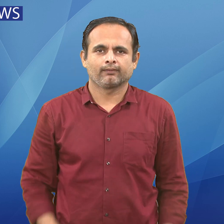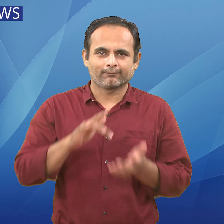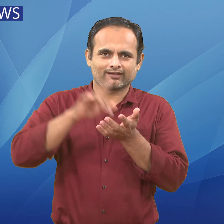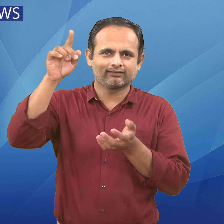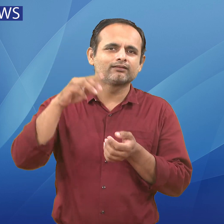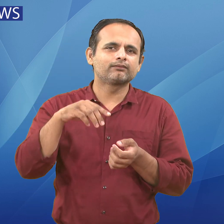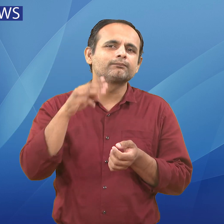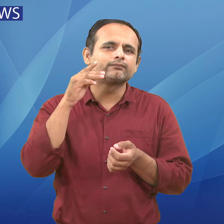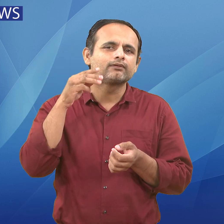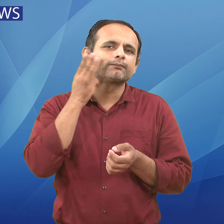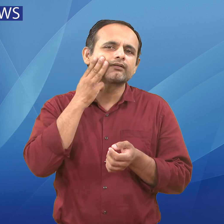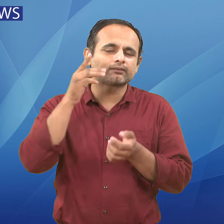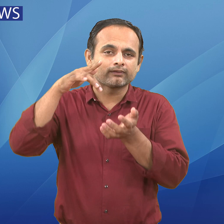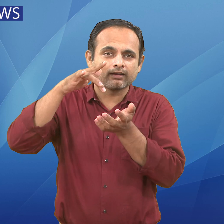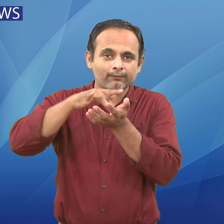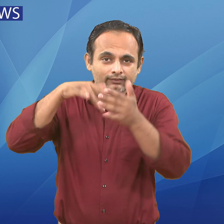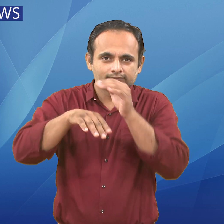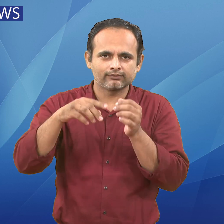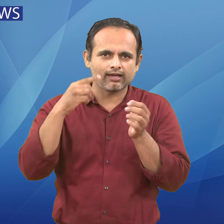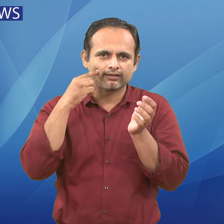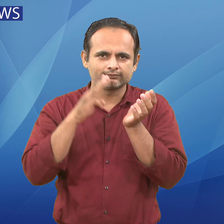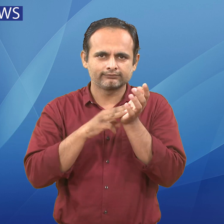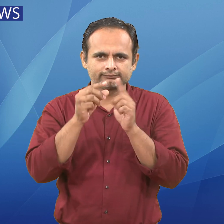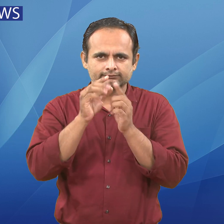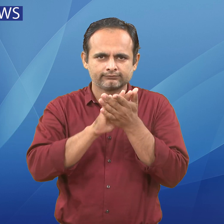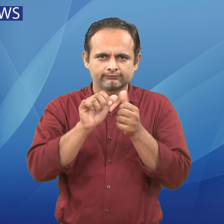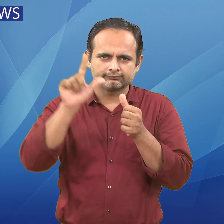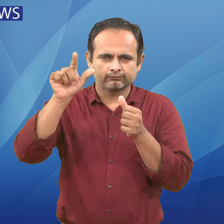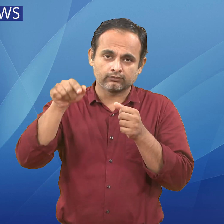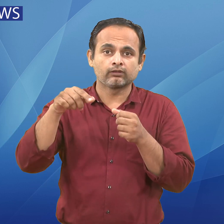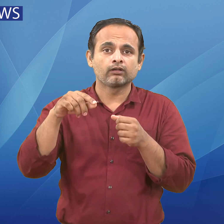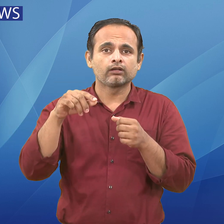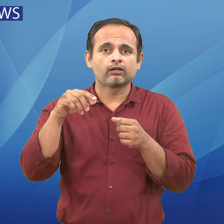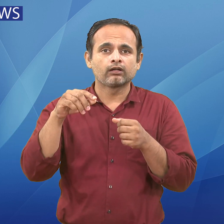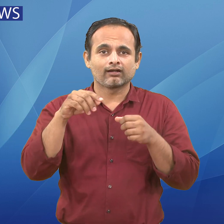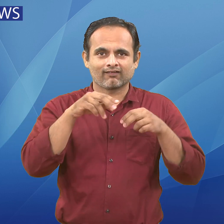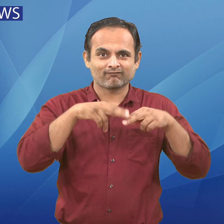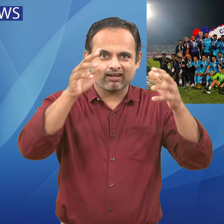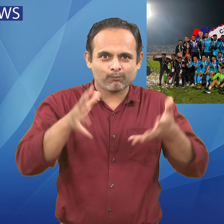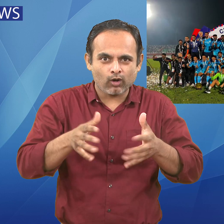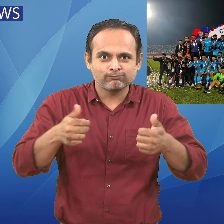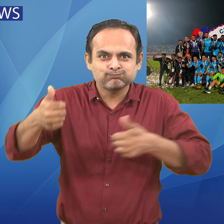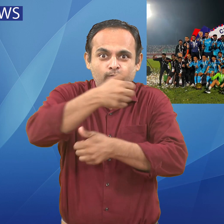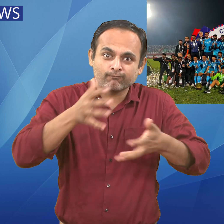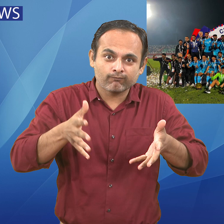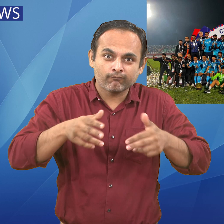India lifted the Tri-Nation International Football Competition, beating Kyrgyzstan 2-0 in the final match. The match